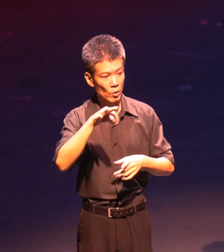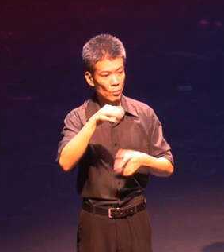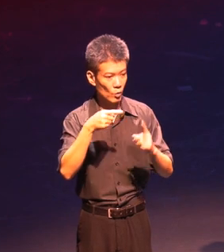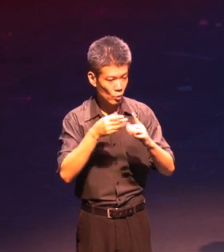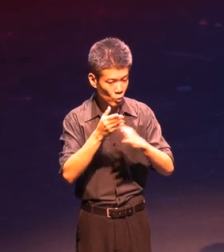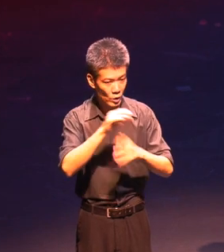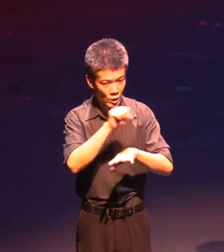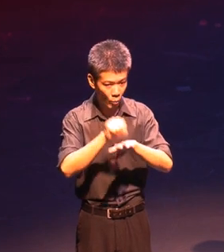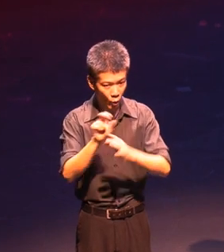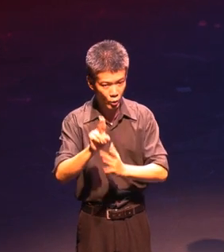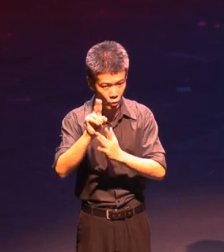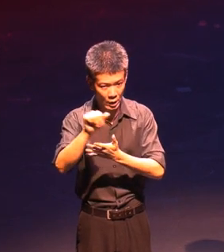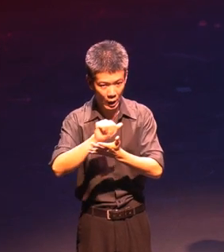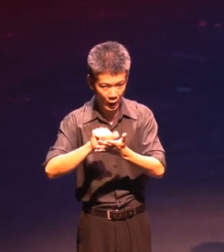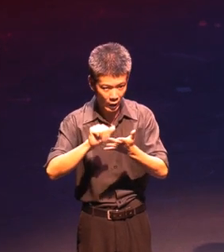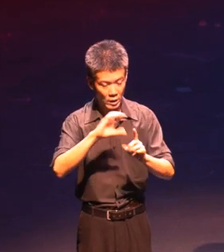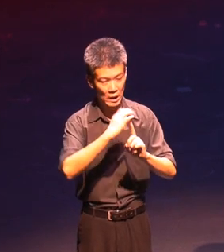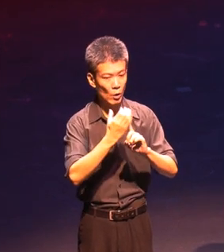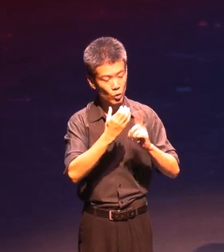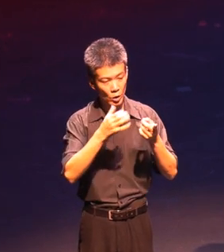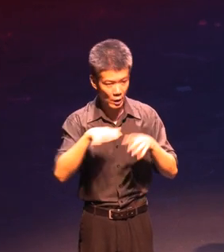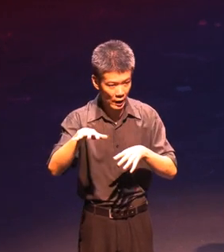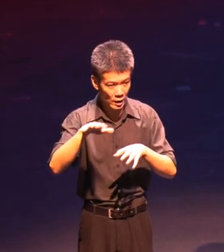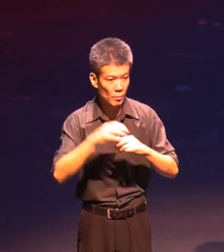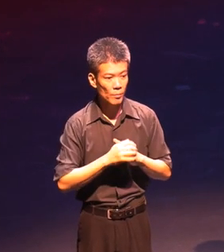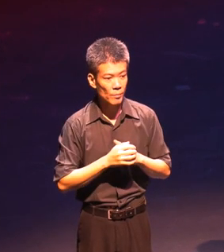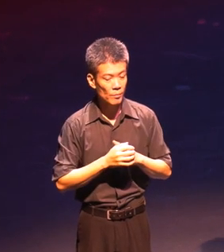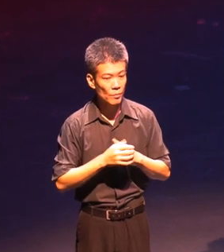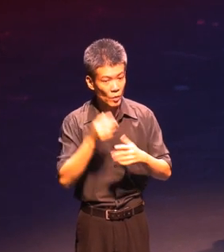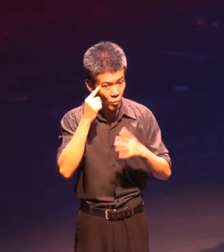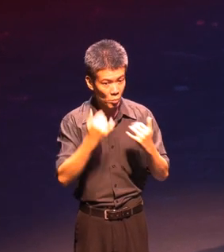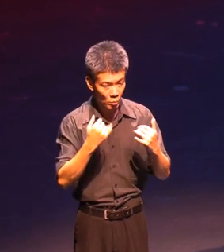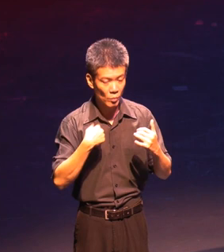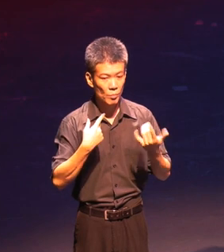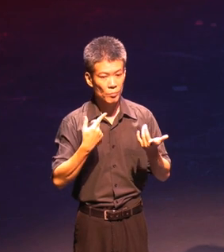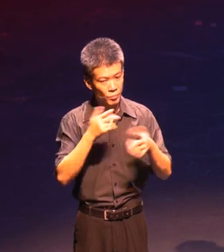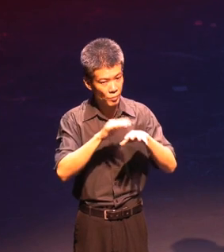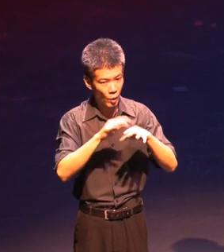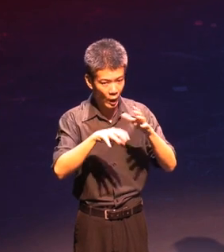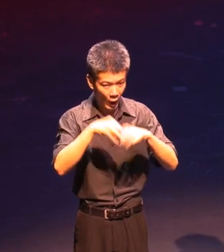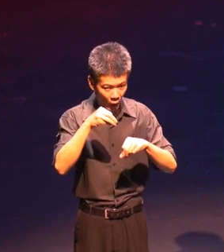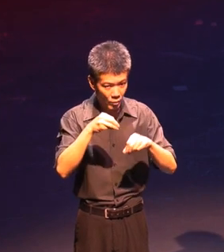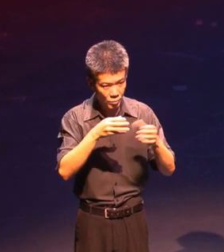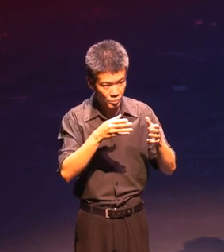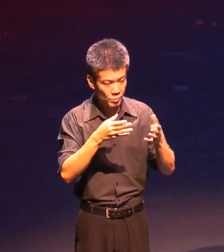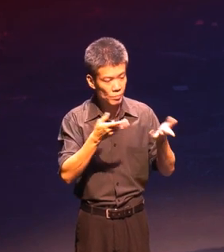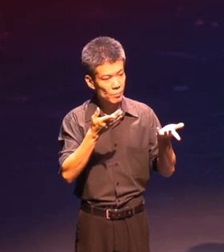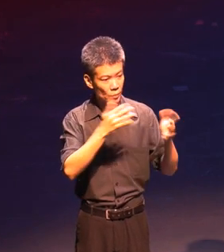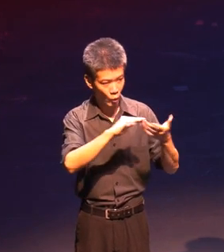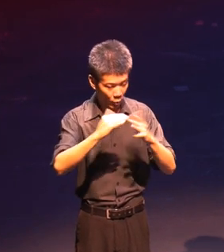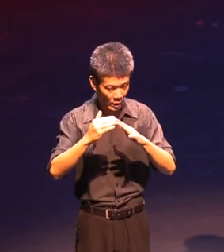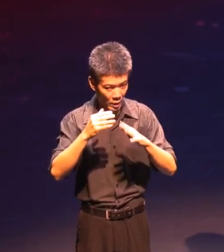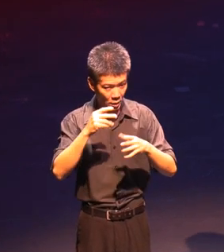to Singapore's unique arts and cultural landscape. At this juncture, I would like to call out to all